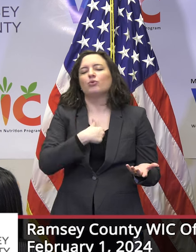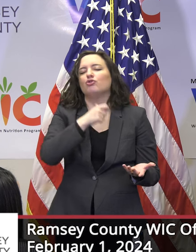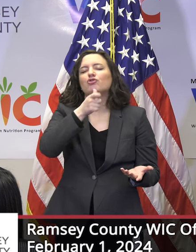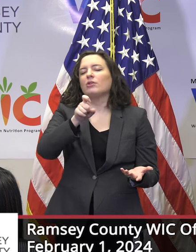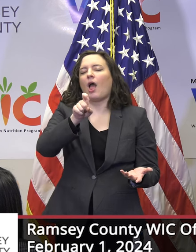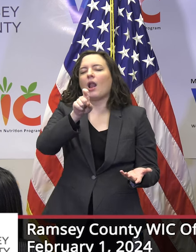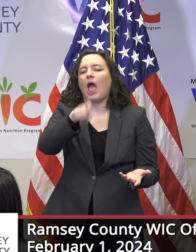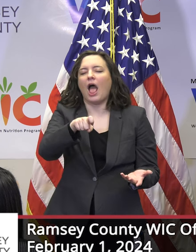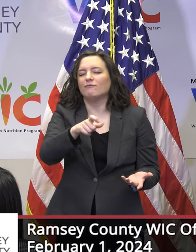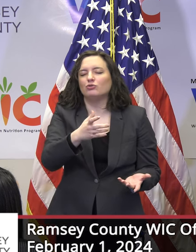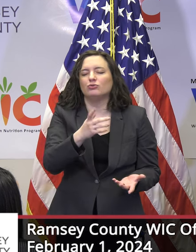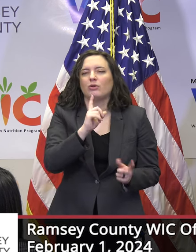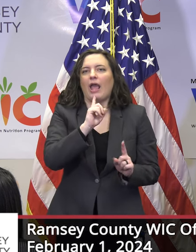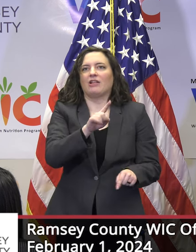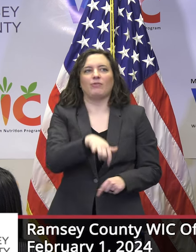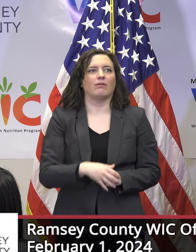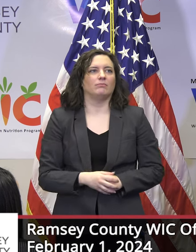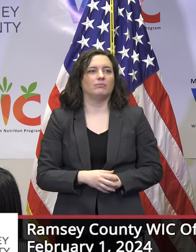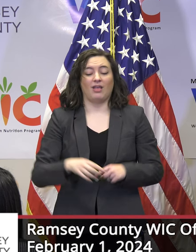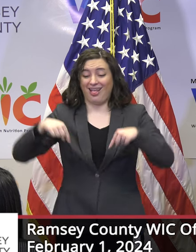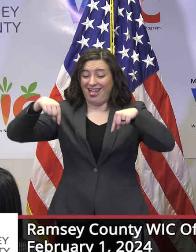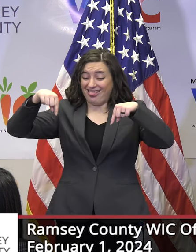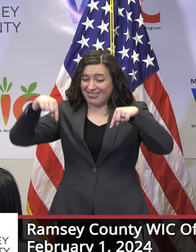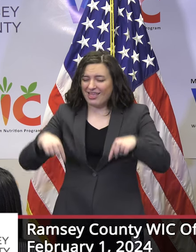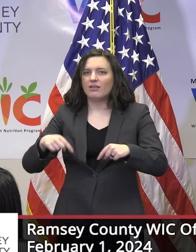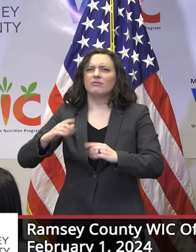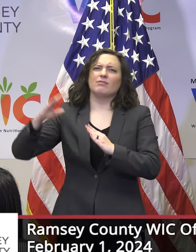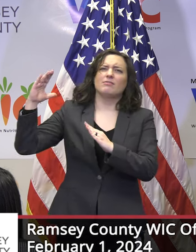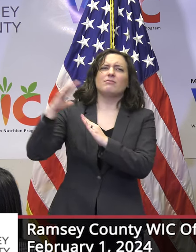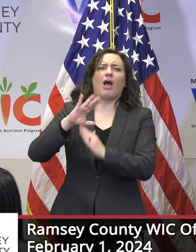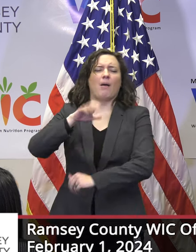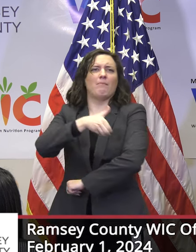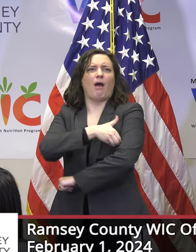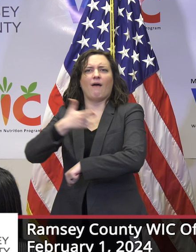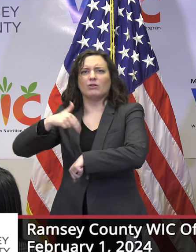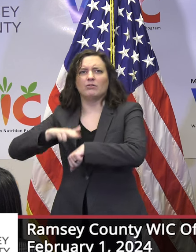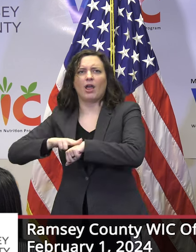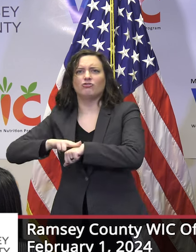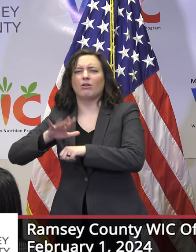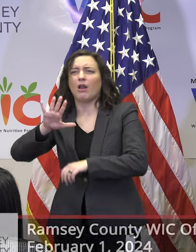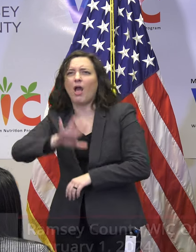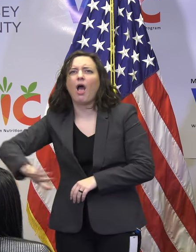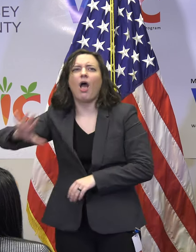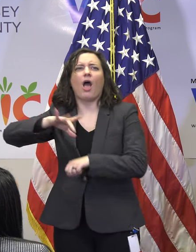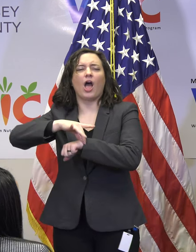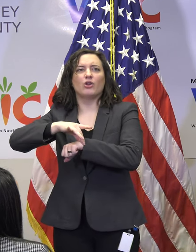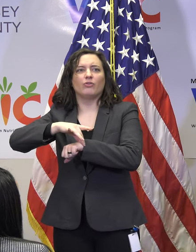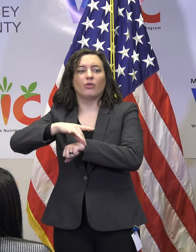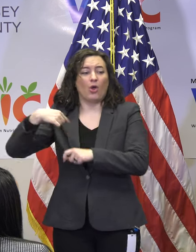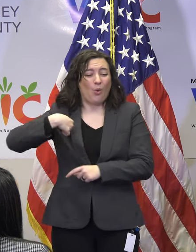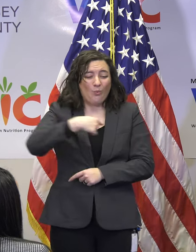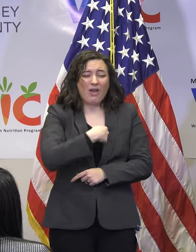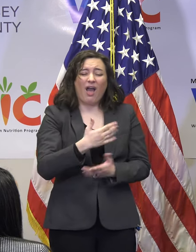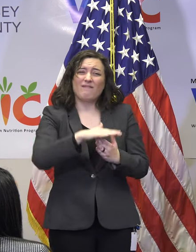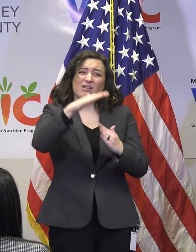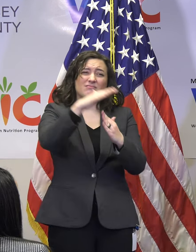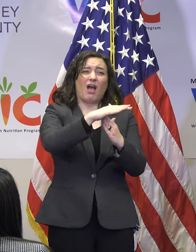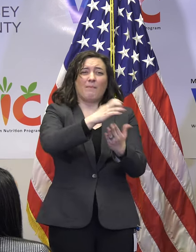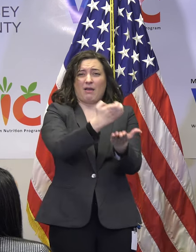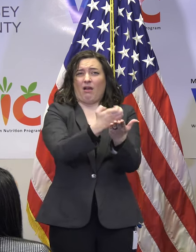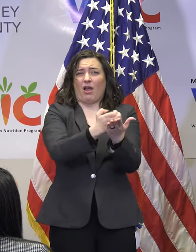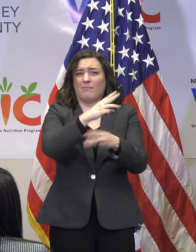powerful nation on earth, not in an economy that is improving better than any other economy post-pandemic in the